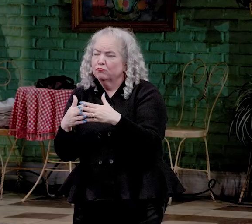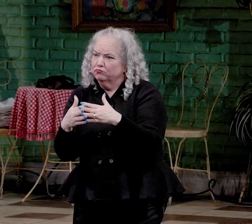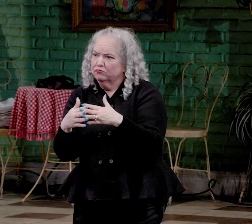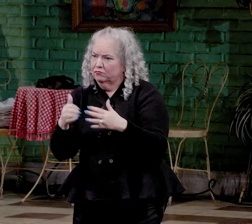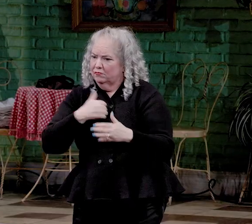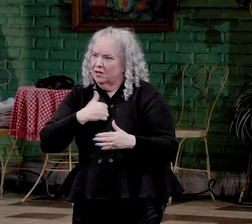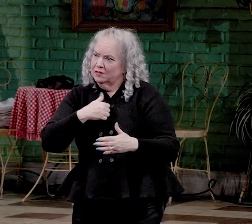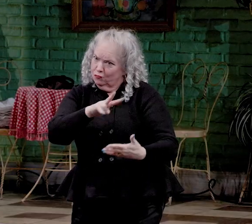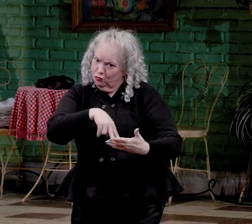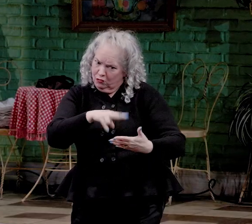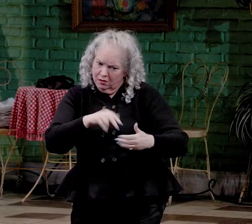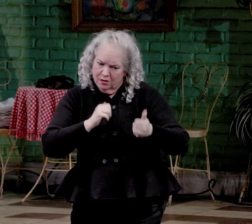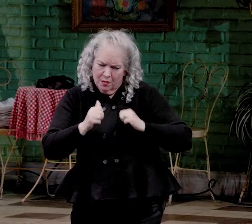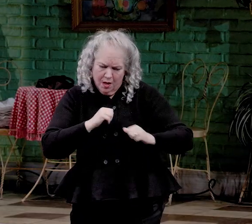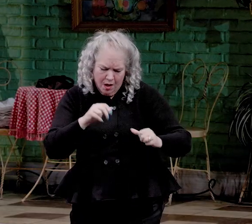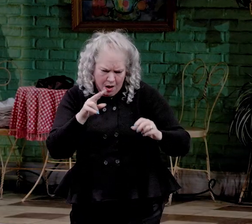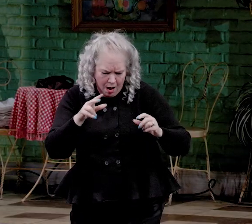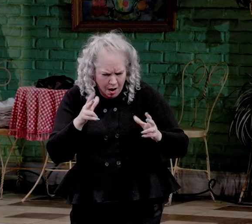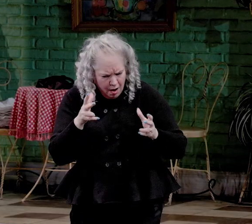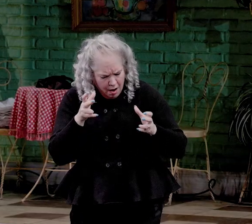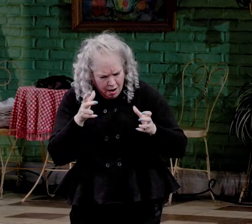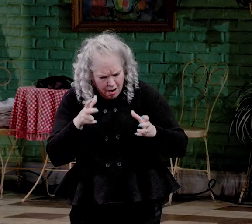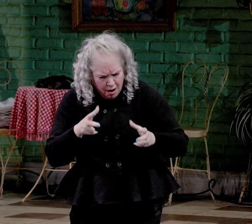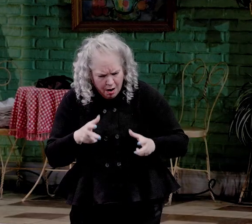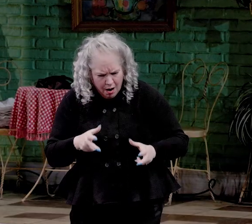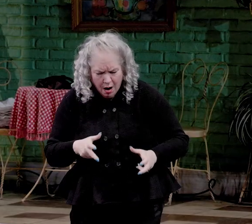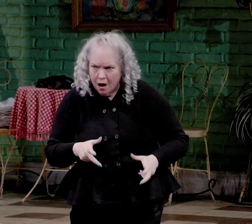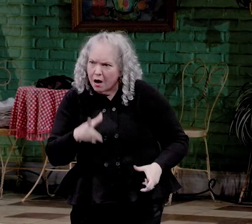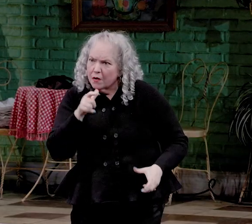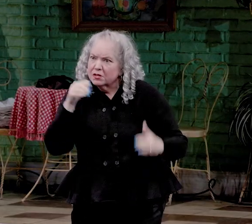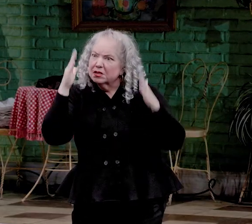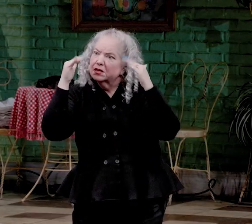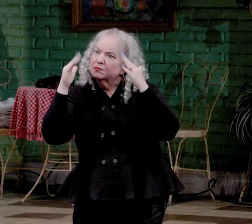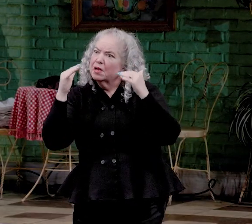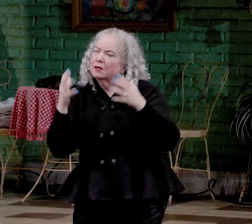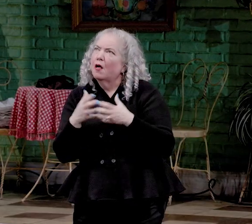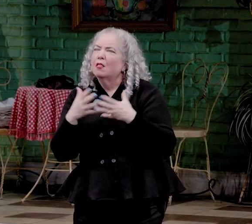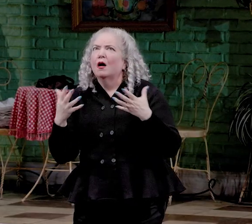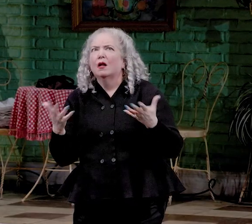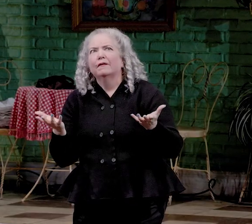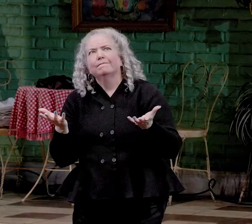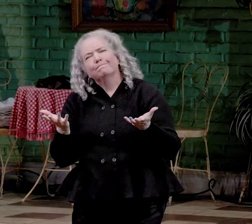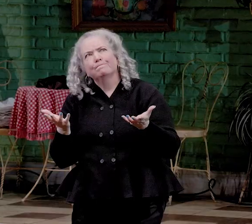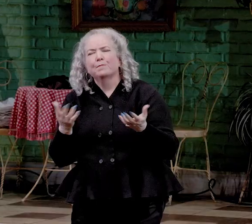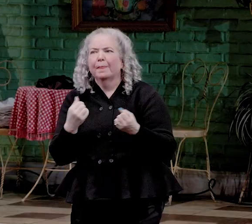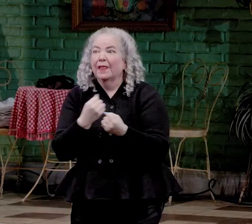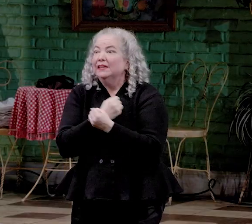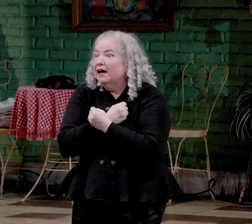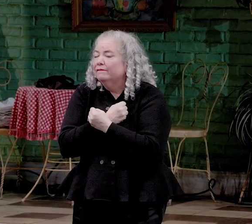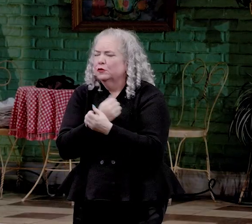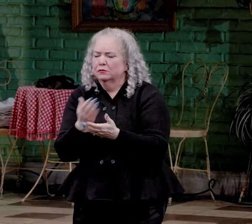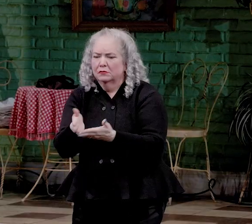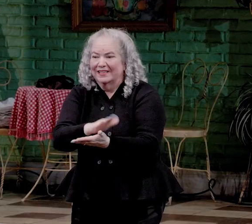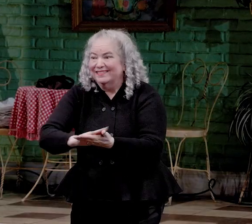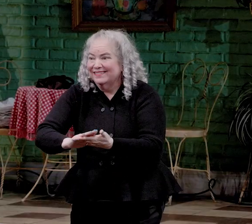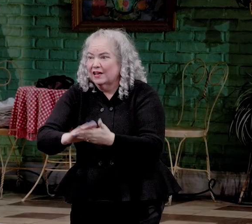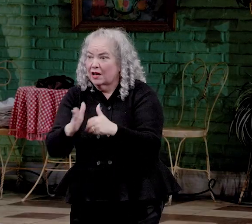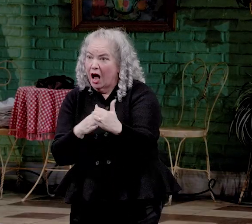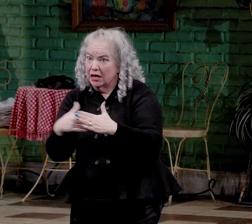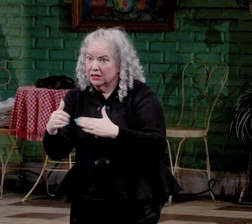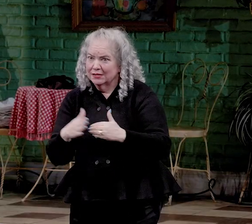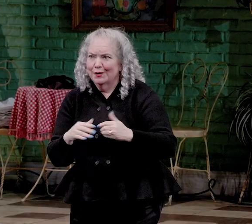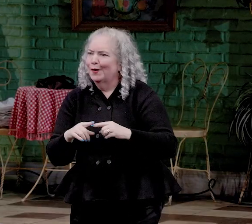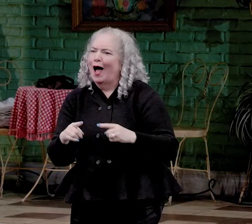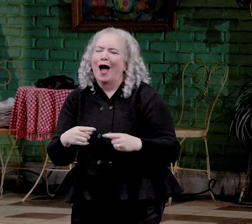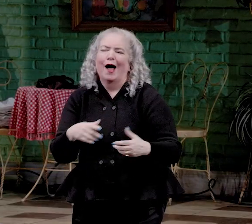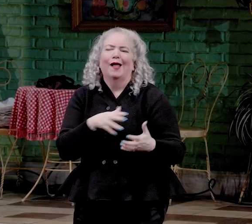this play, I literally wasn't expecting a whole lot of love and kindness. I